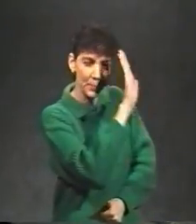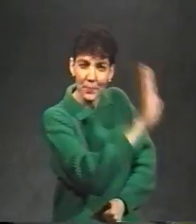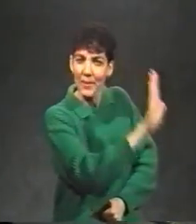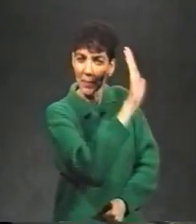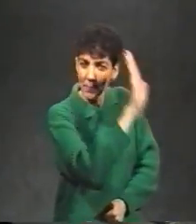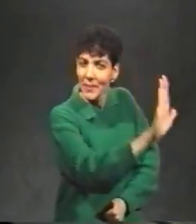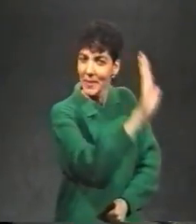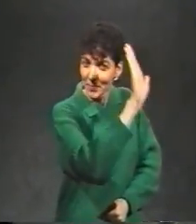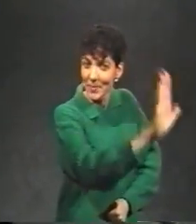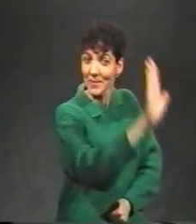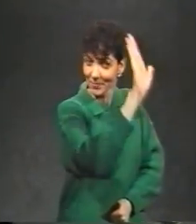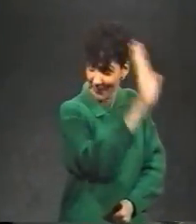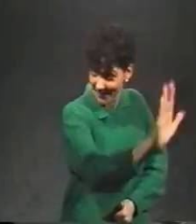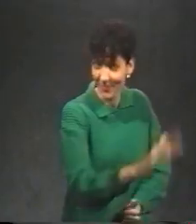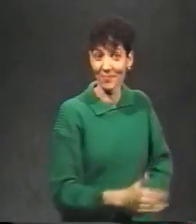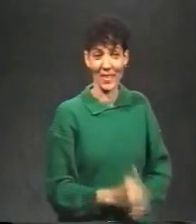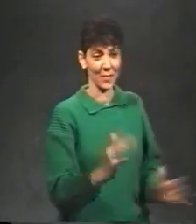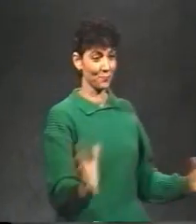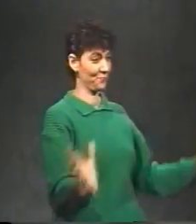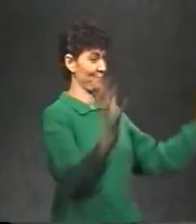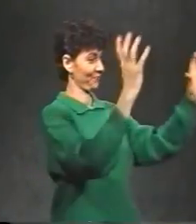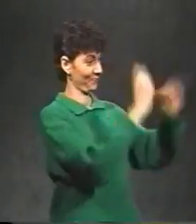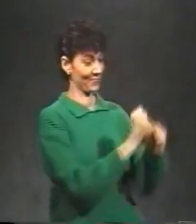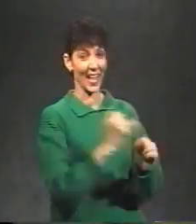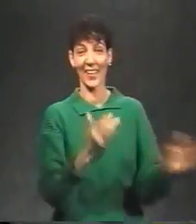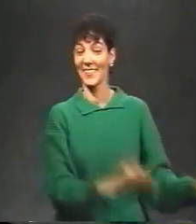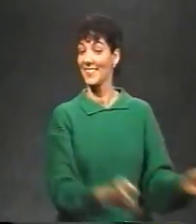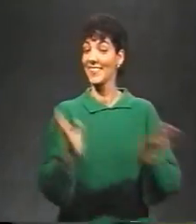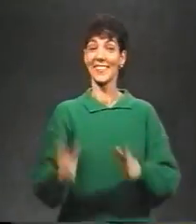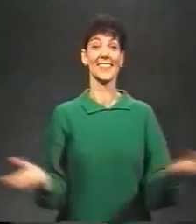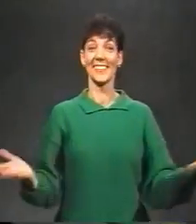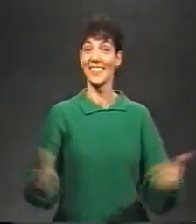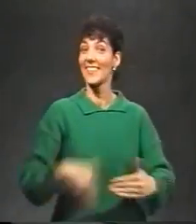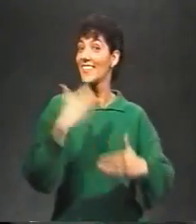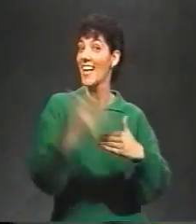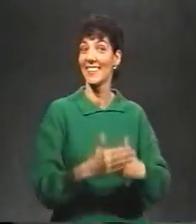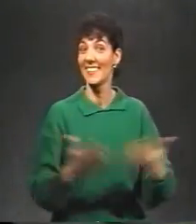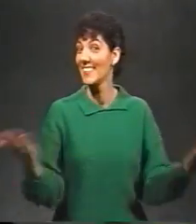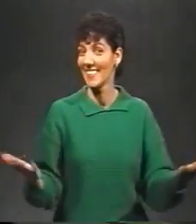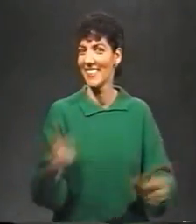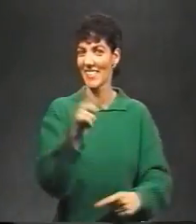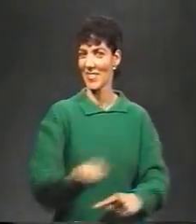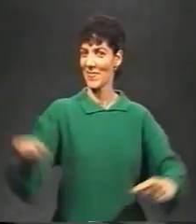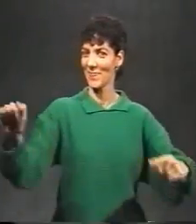Now, it is time for you to practice the different categories and types.